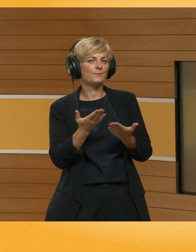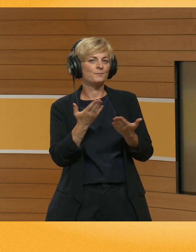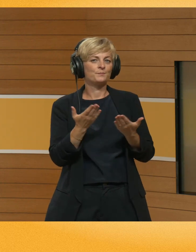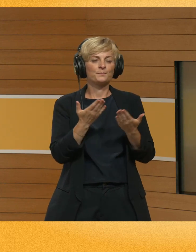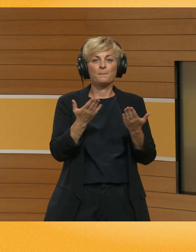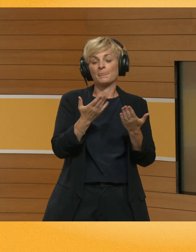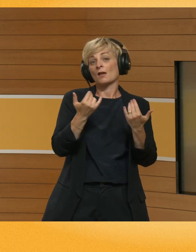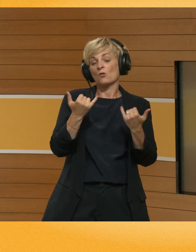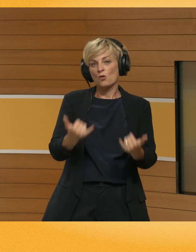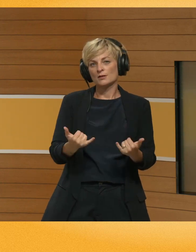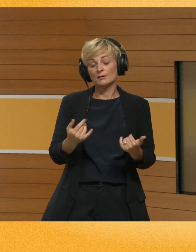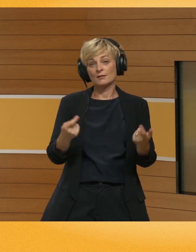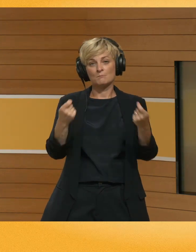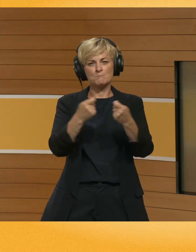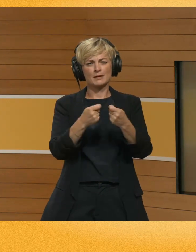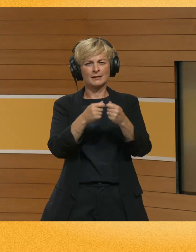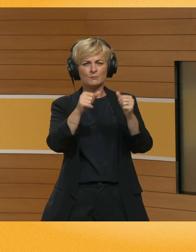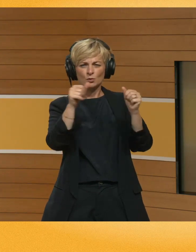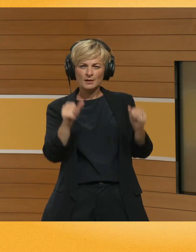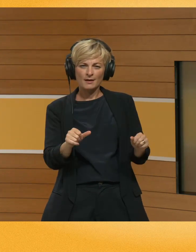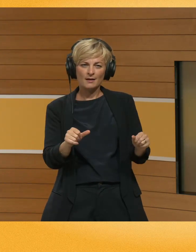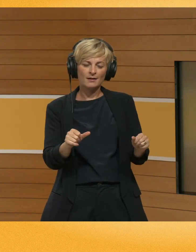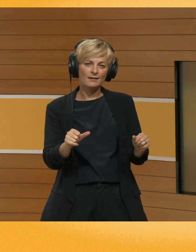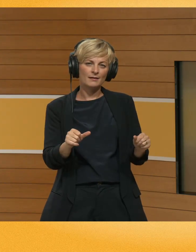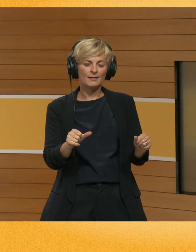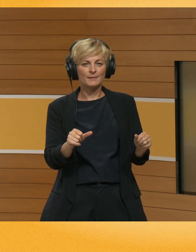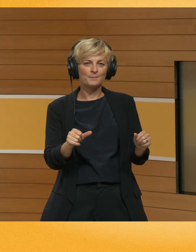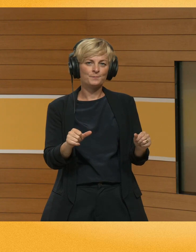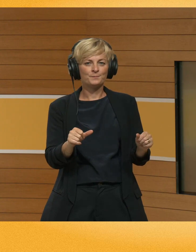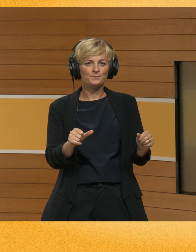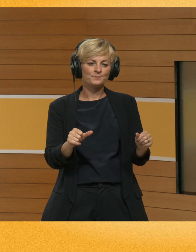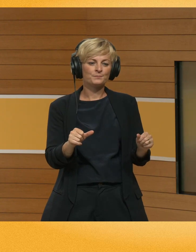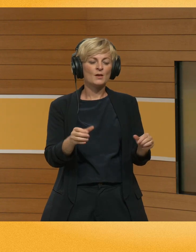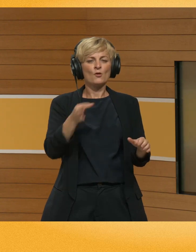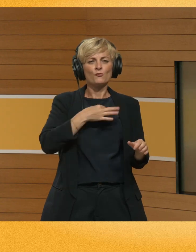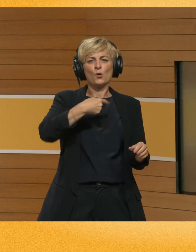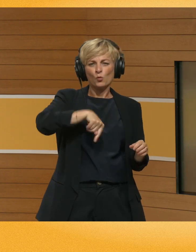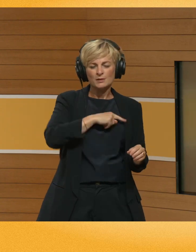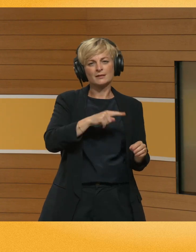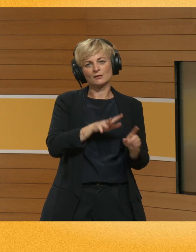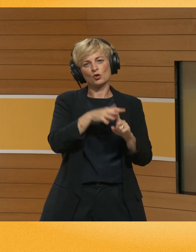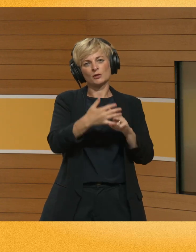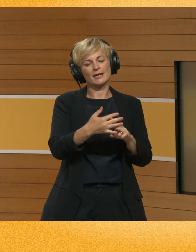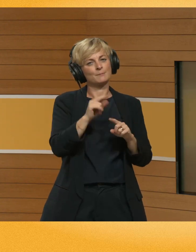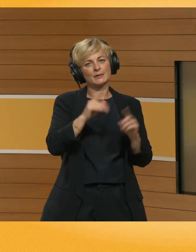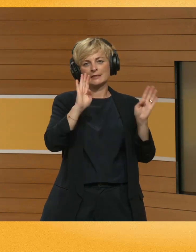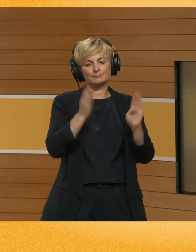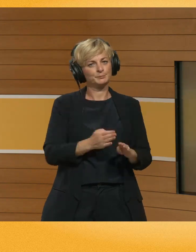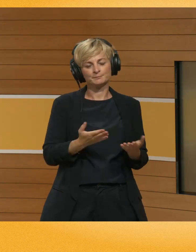anyway is limiting. I think something that focuses on all staff is